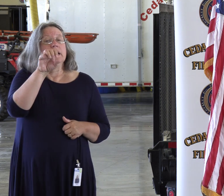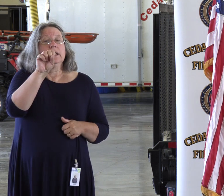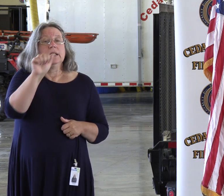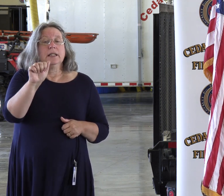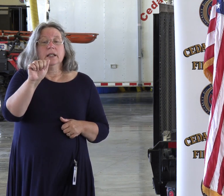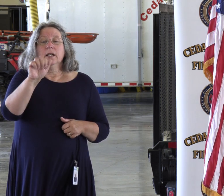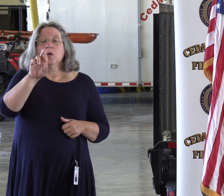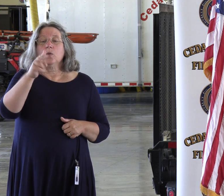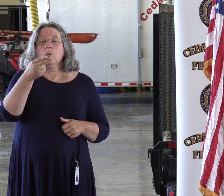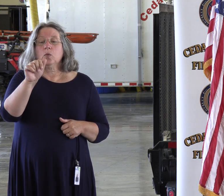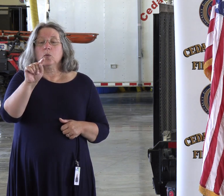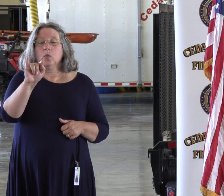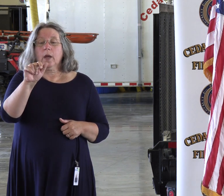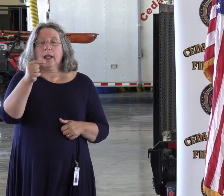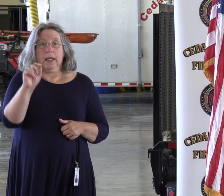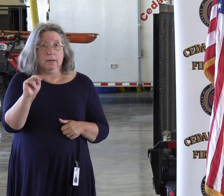Communications.